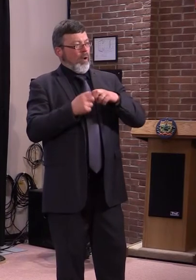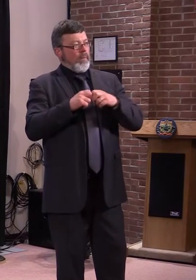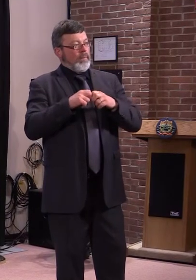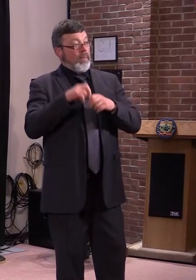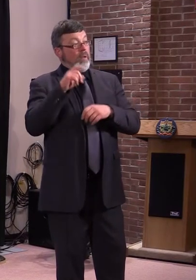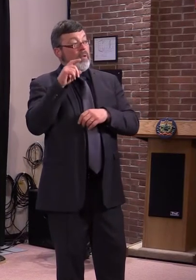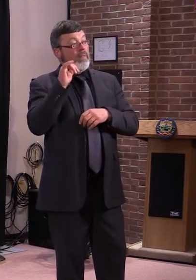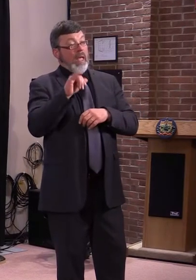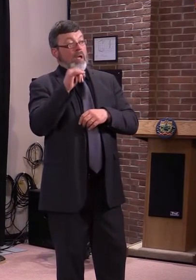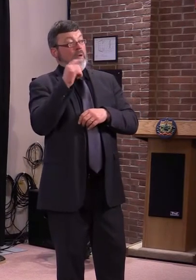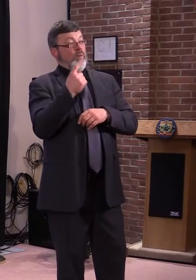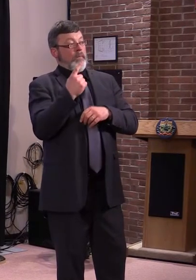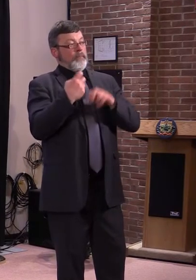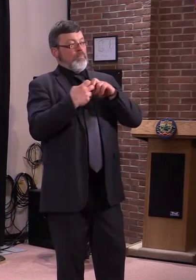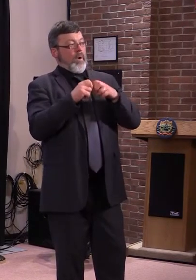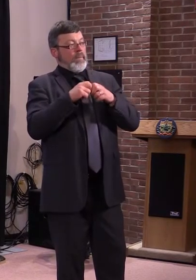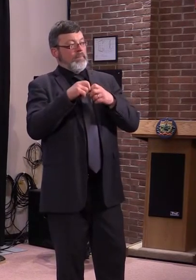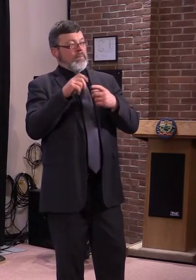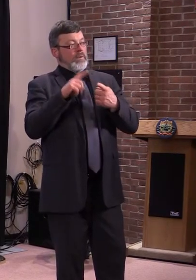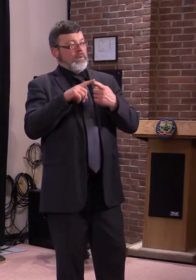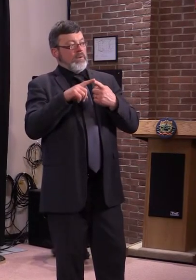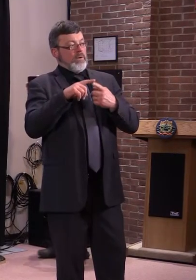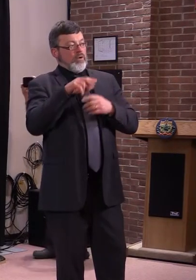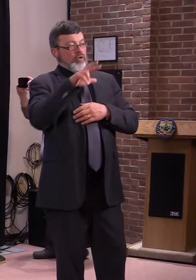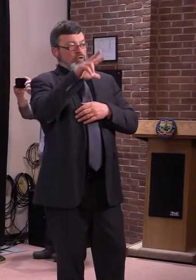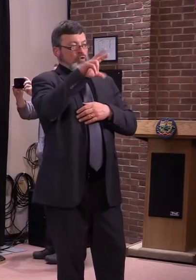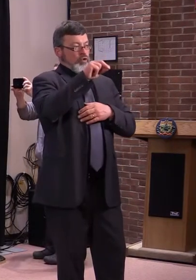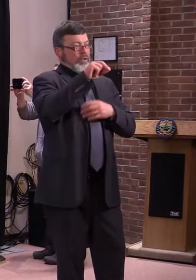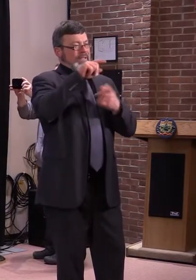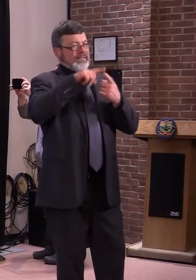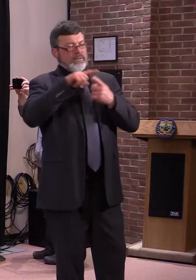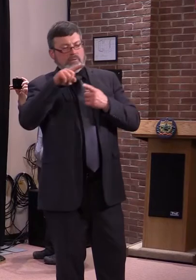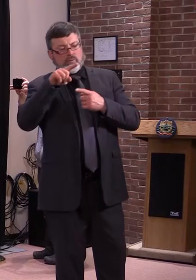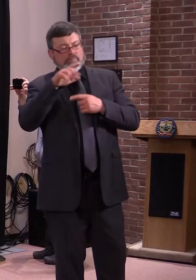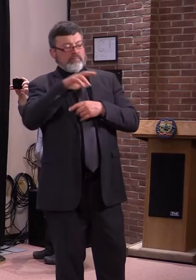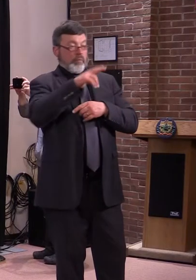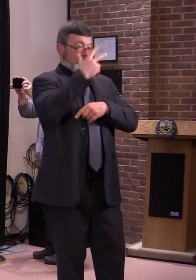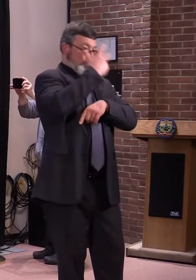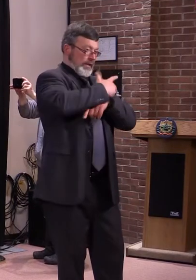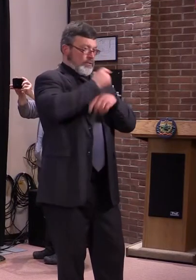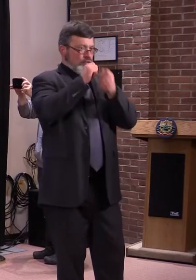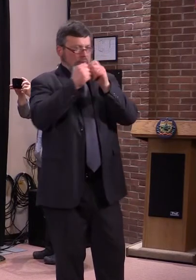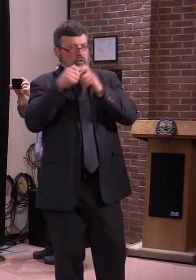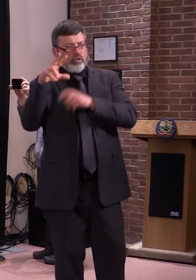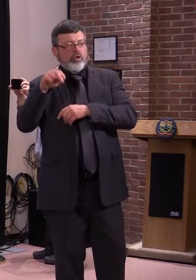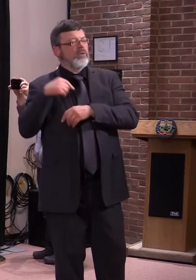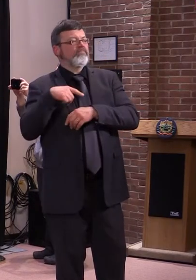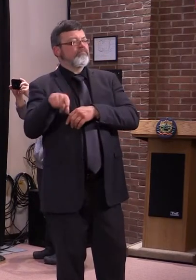is the going from 3 to 30 days in terms of the time period.